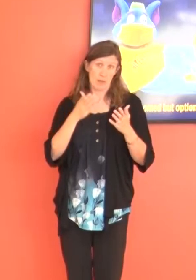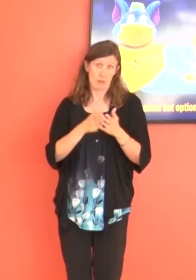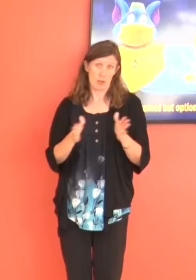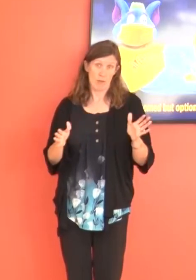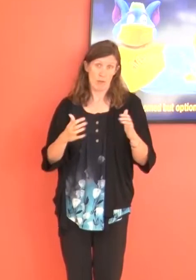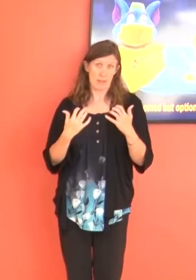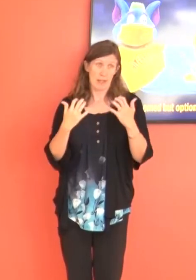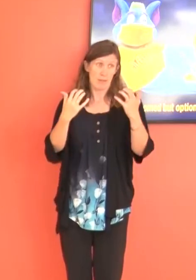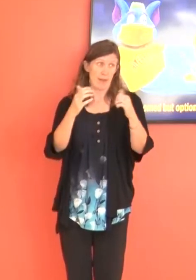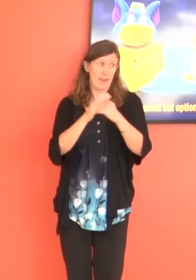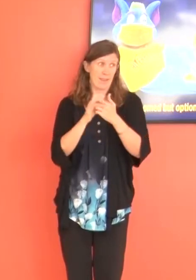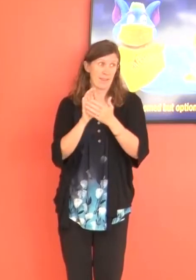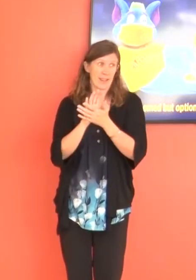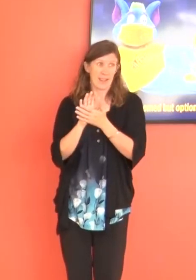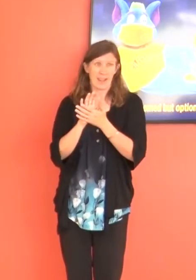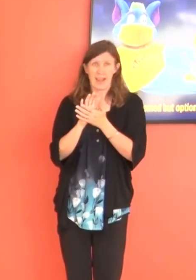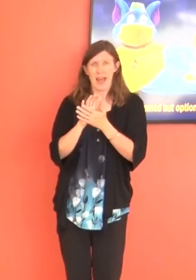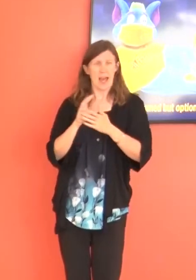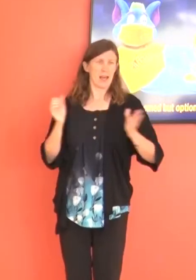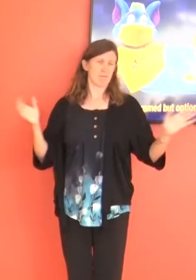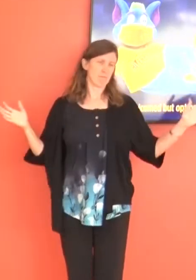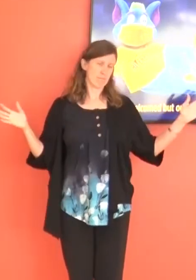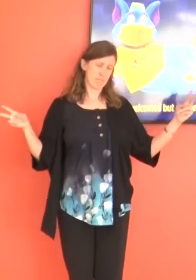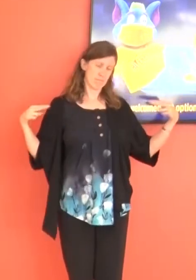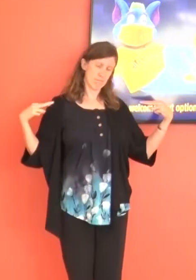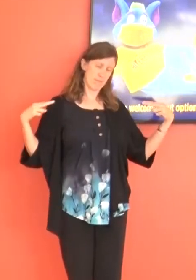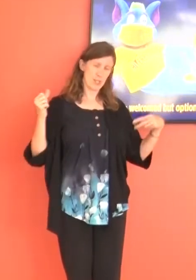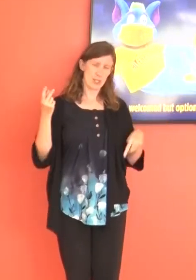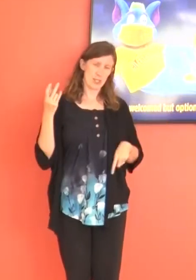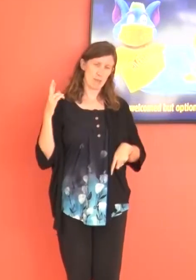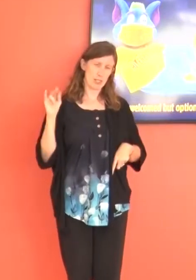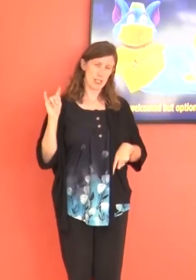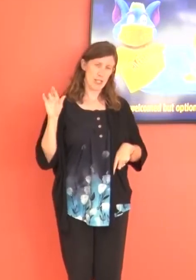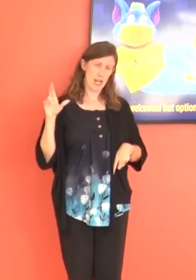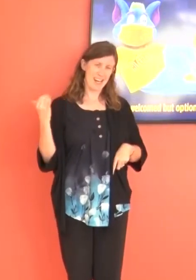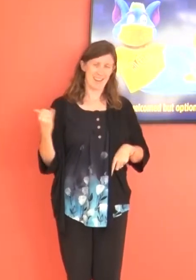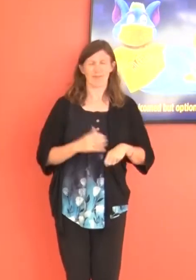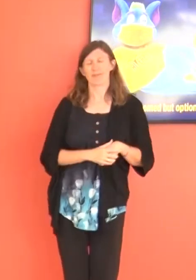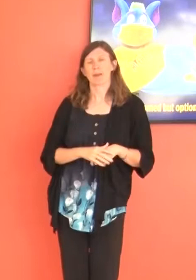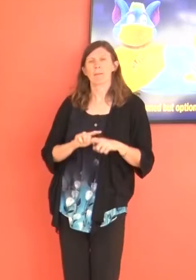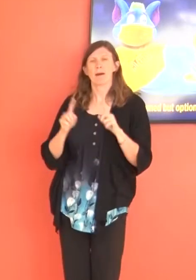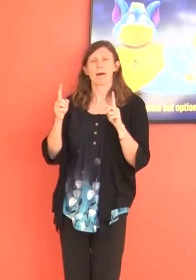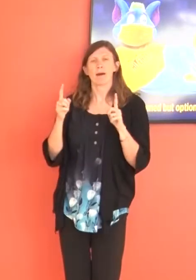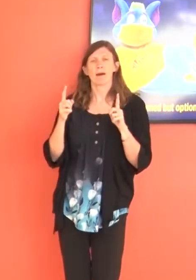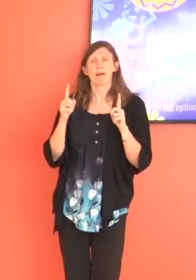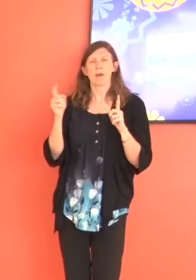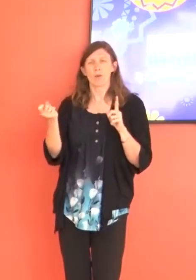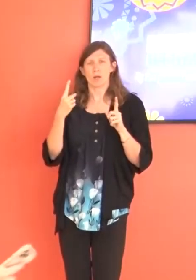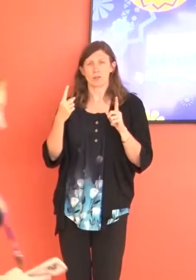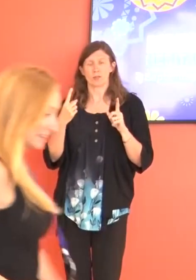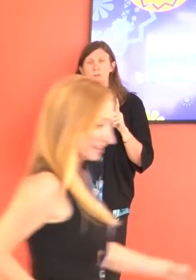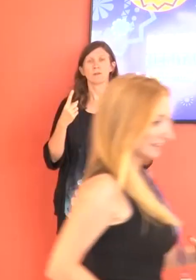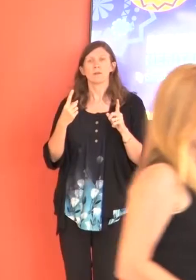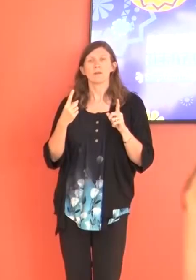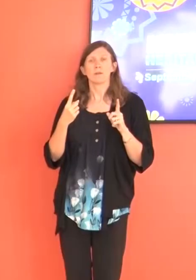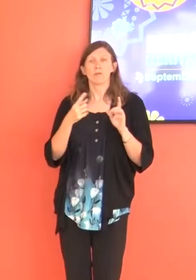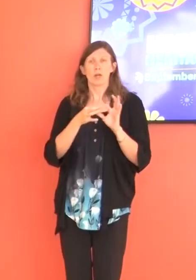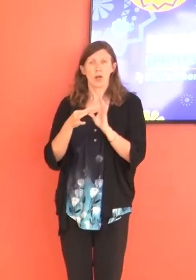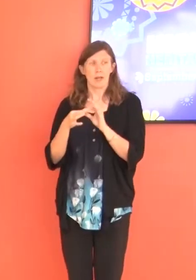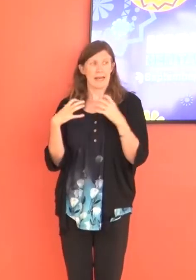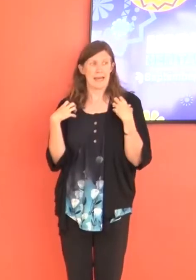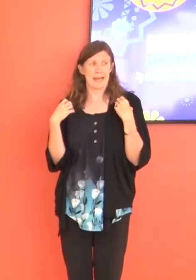on the video. I'm a superstar now. Anyway, the question I had was regarding